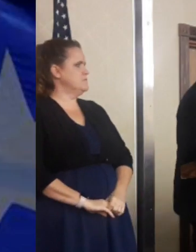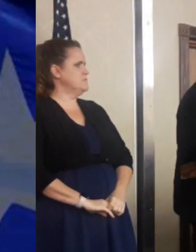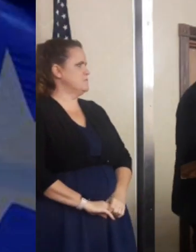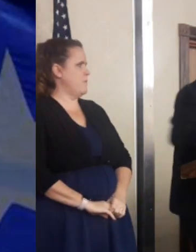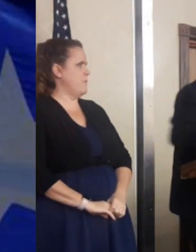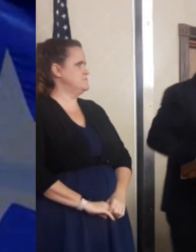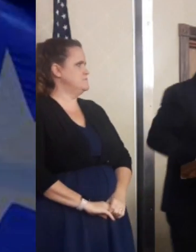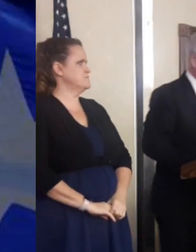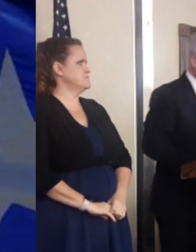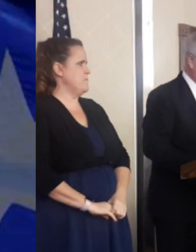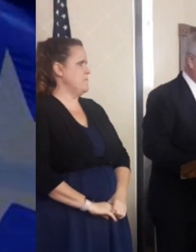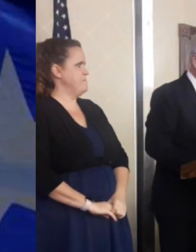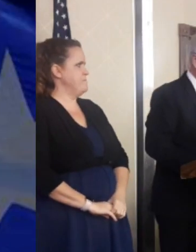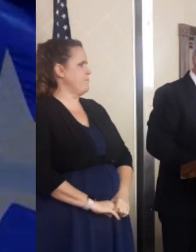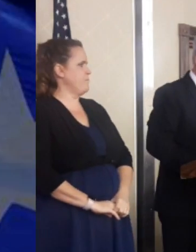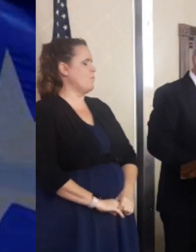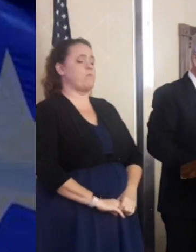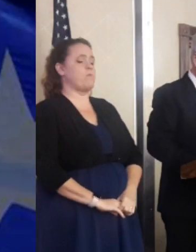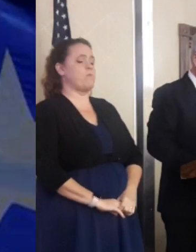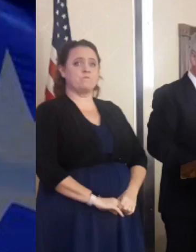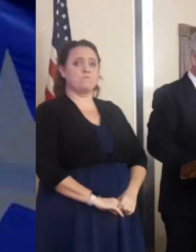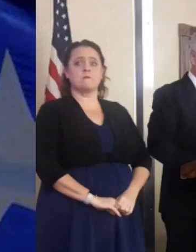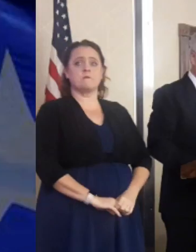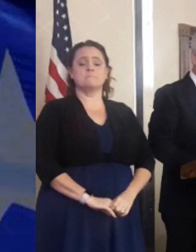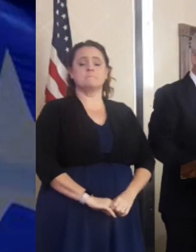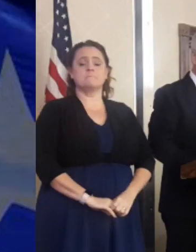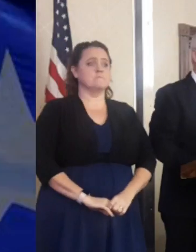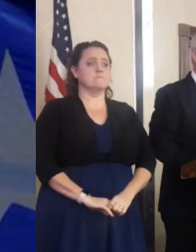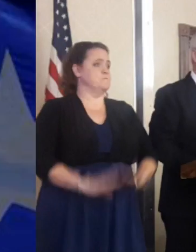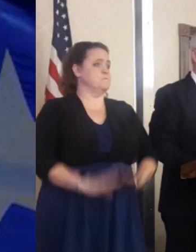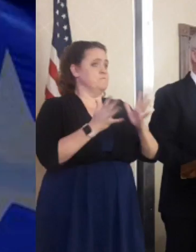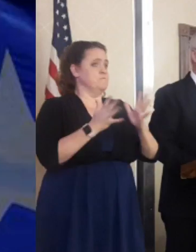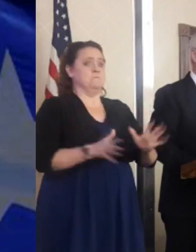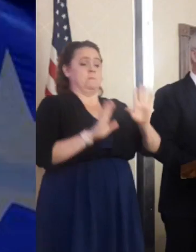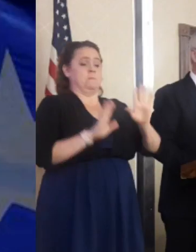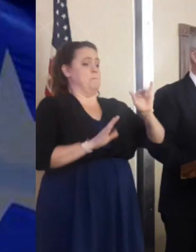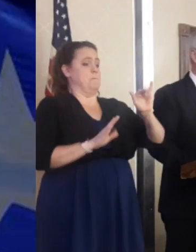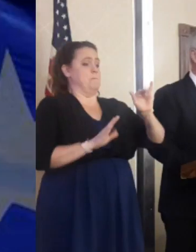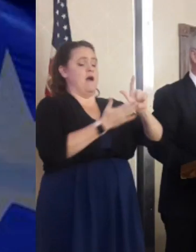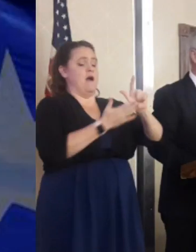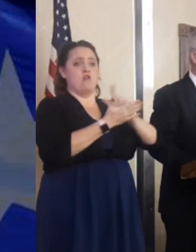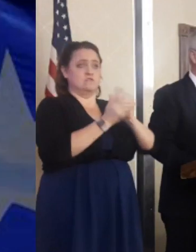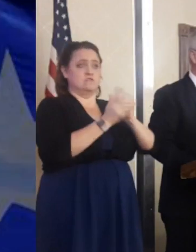Okay, so that's it on the bylaws changes.